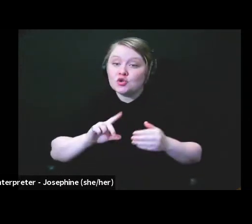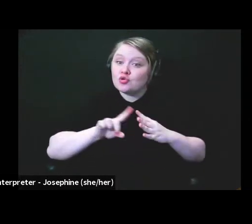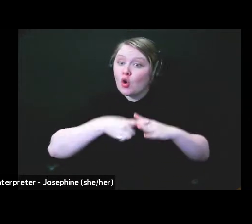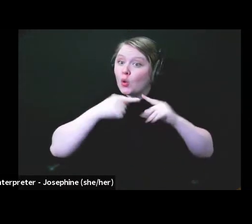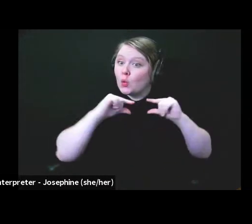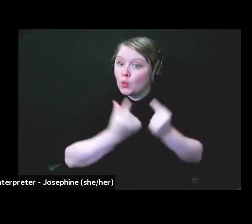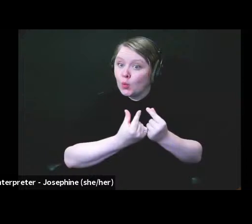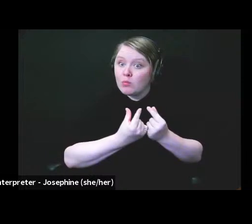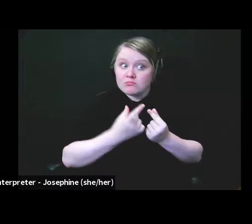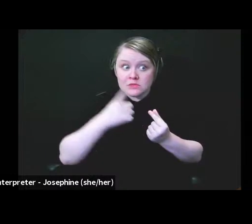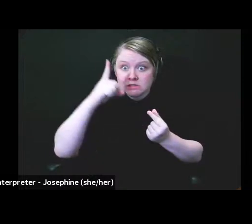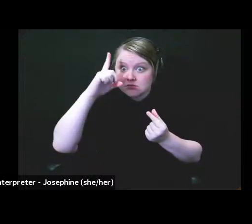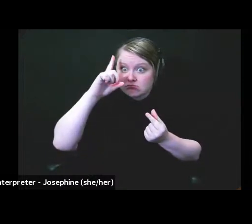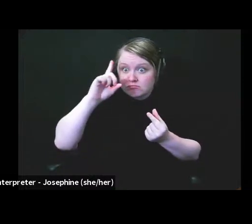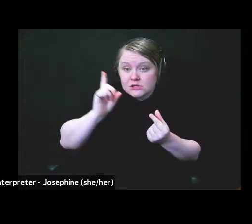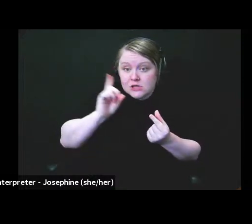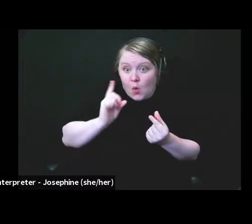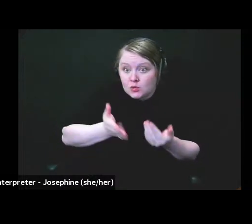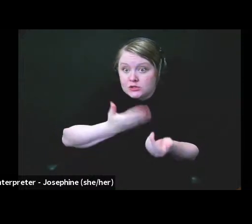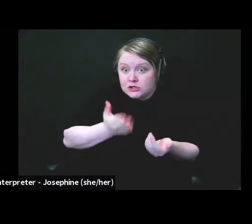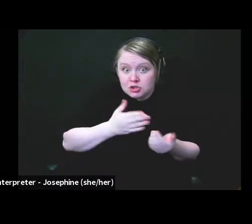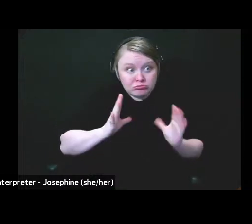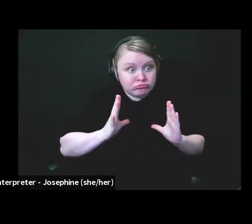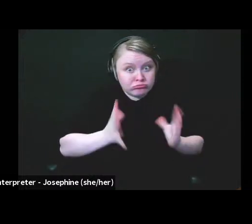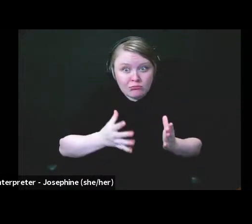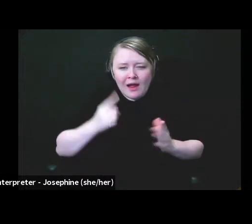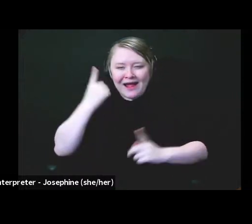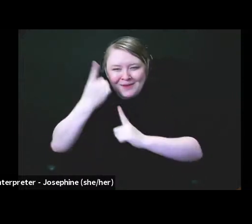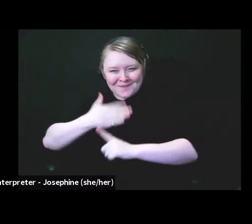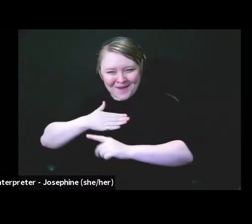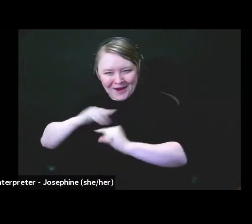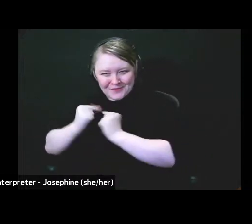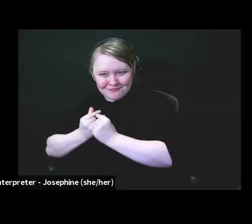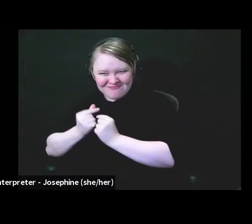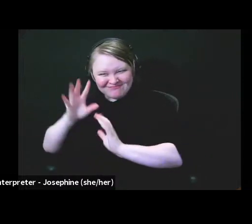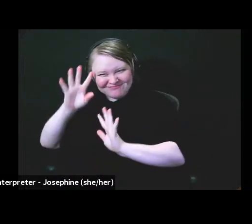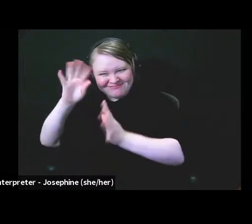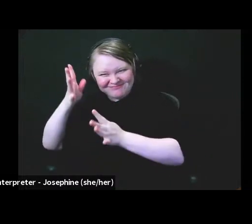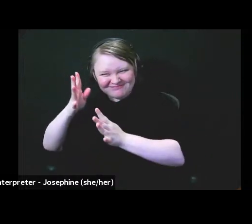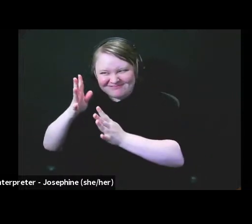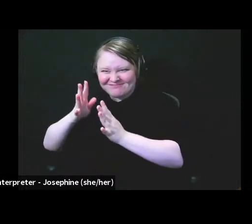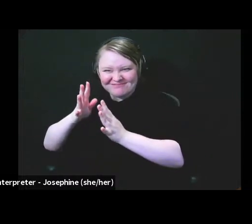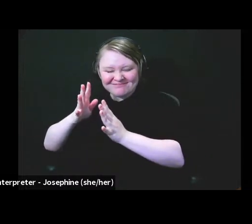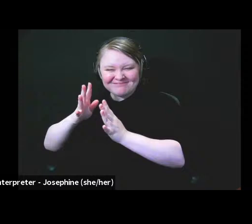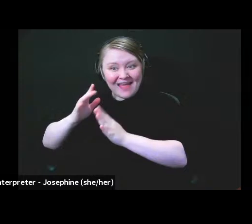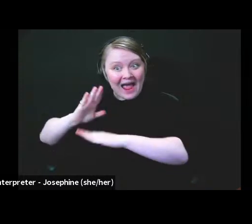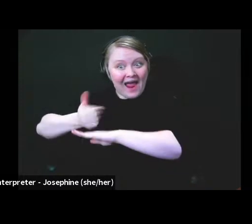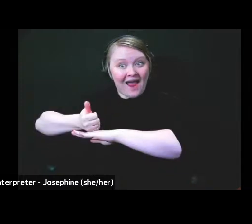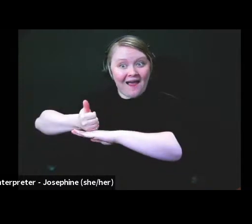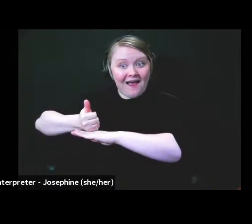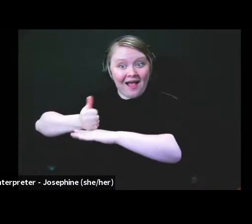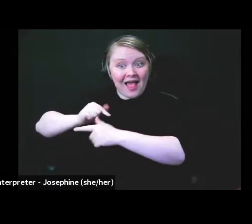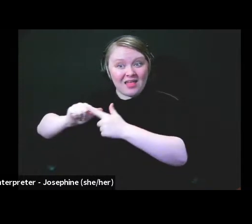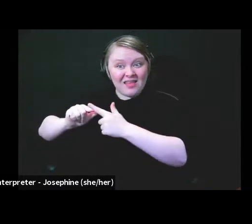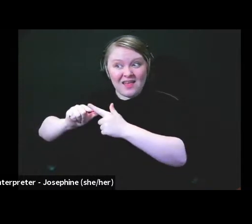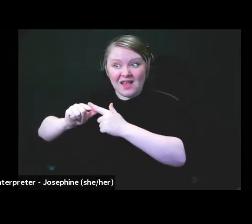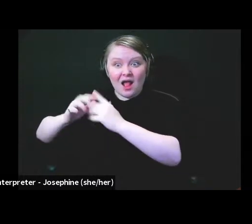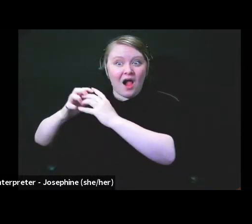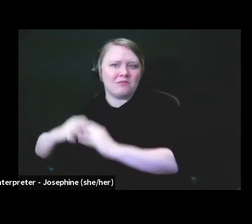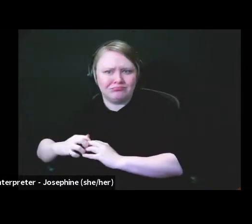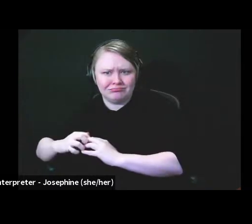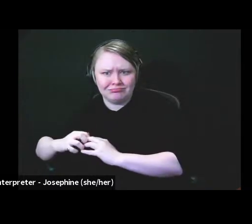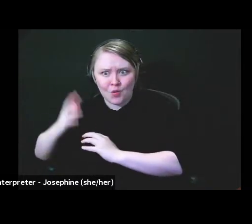enough. And when I think about the groups that I've started that don't exist anymore, it's because I didn't do some of that